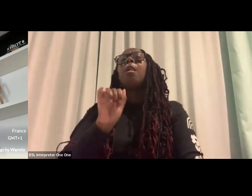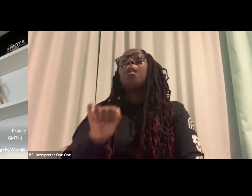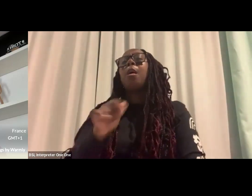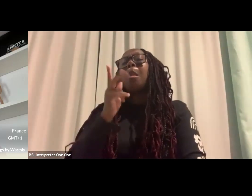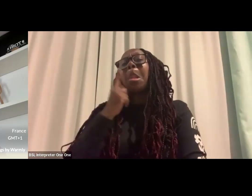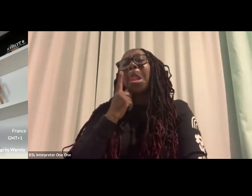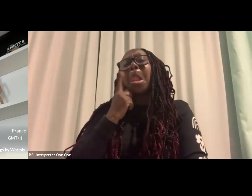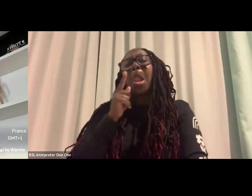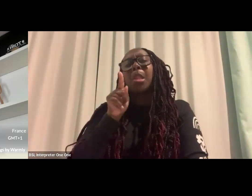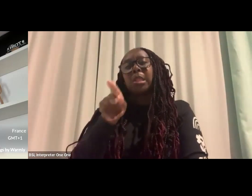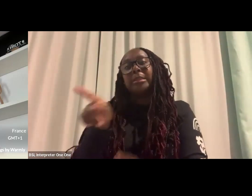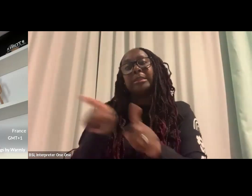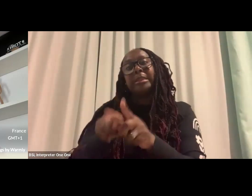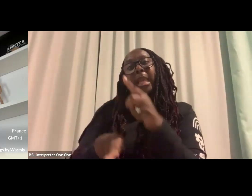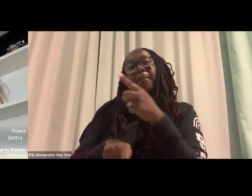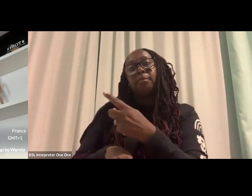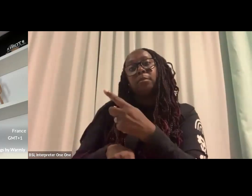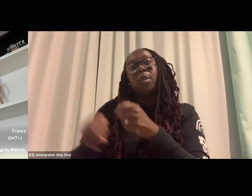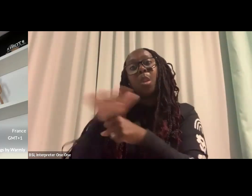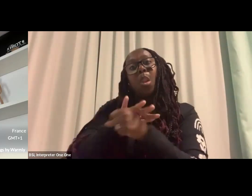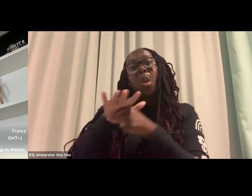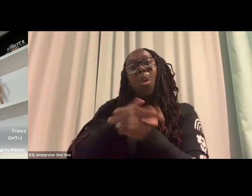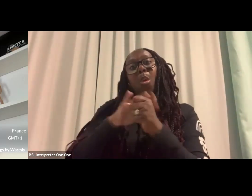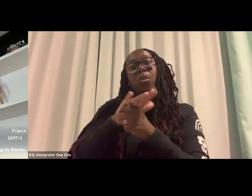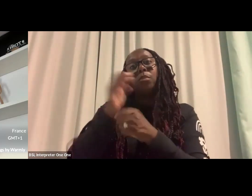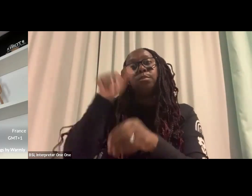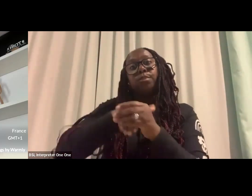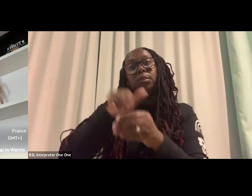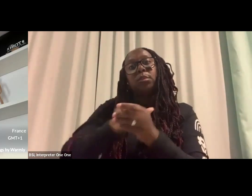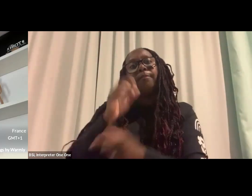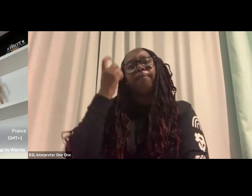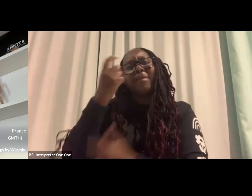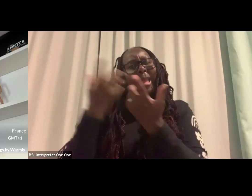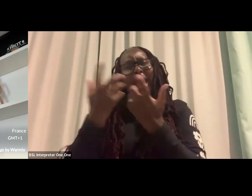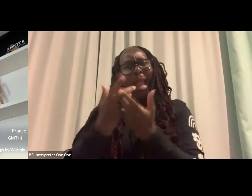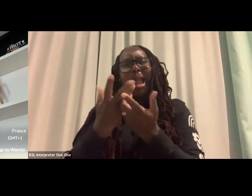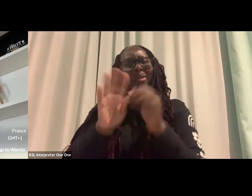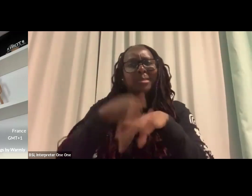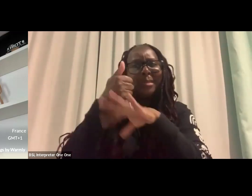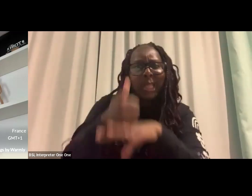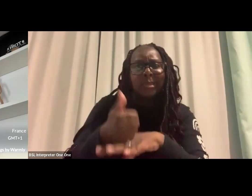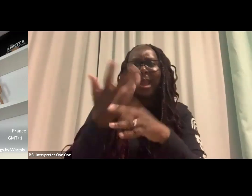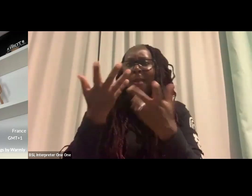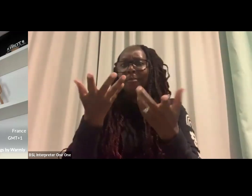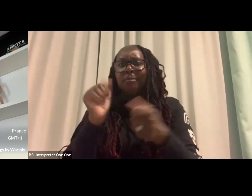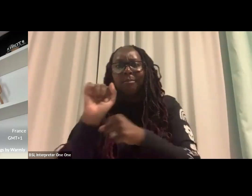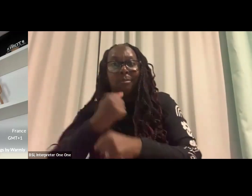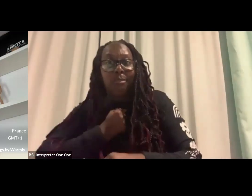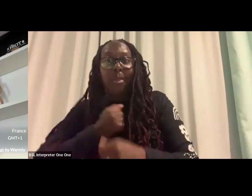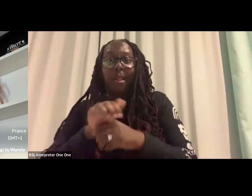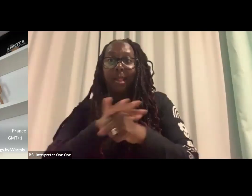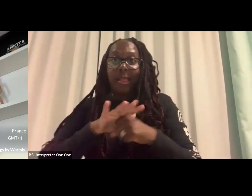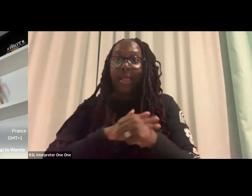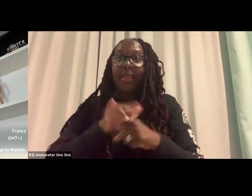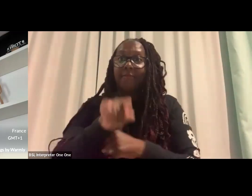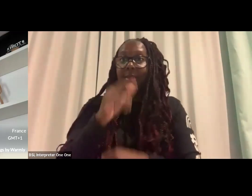introduced throughout this course to their local context, and can reflect on how that works within their context. There are deep dive